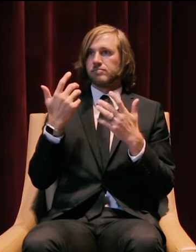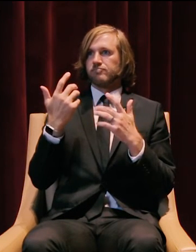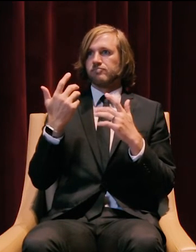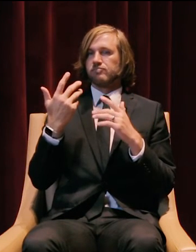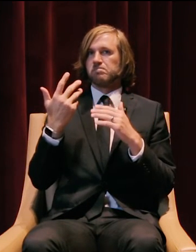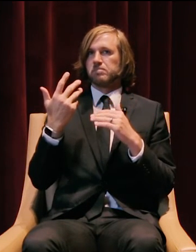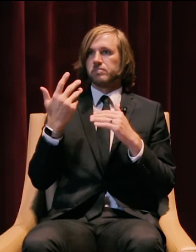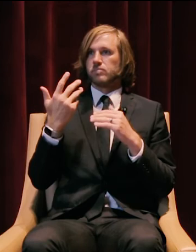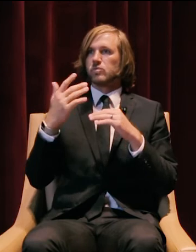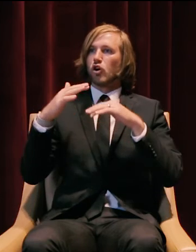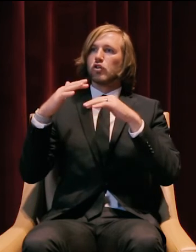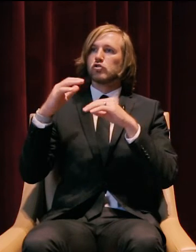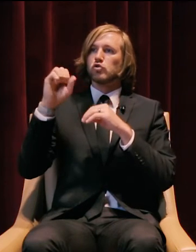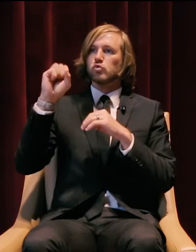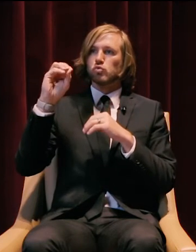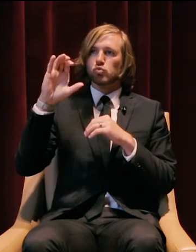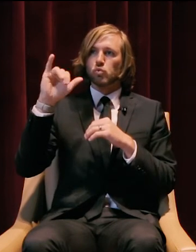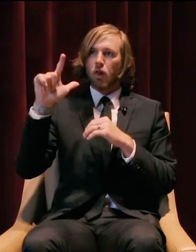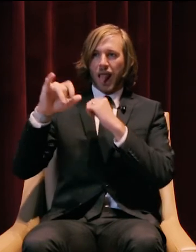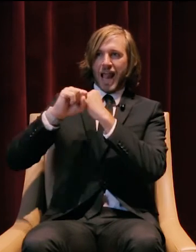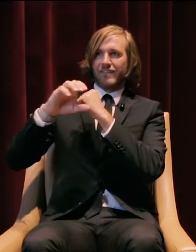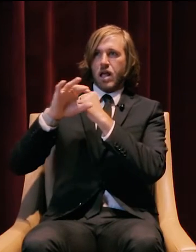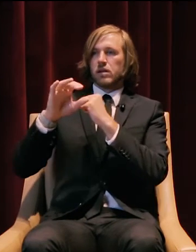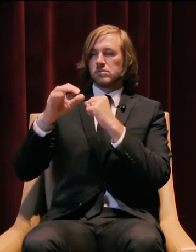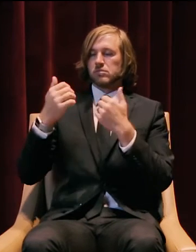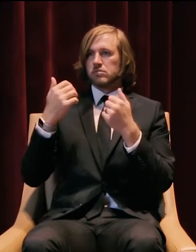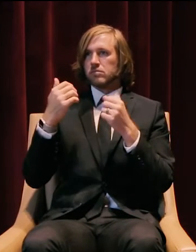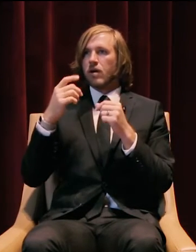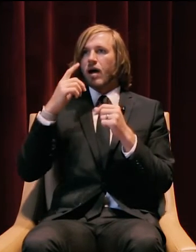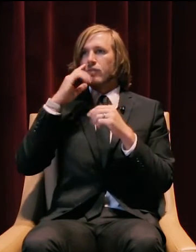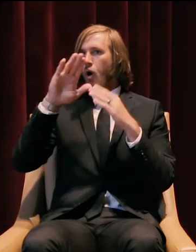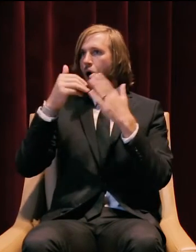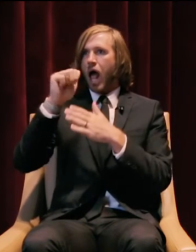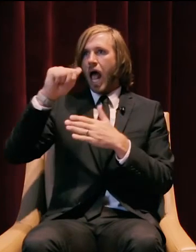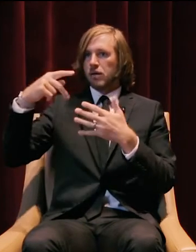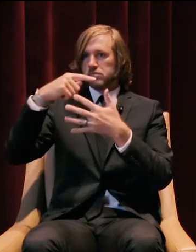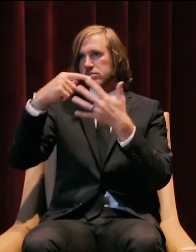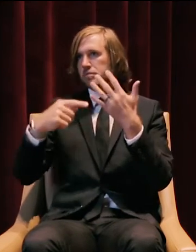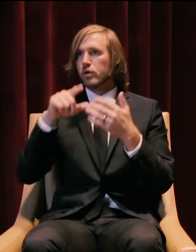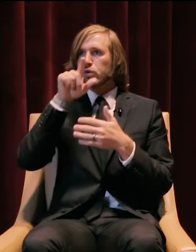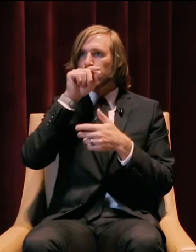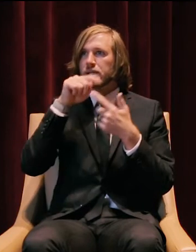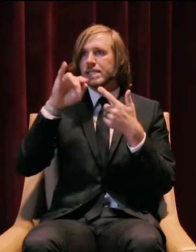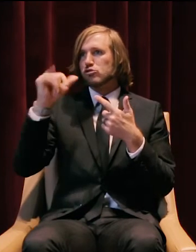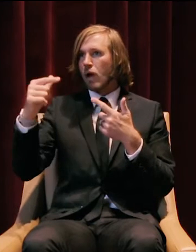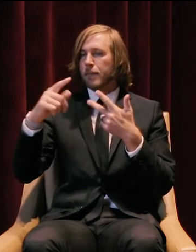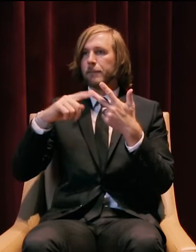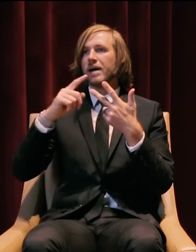social advertising campaign on all of the apps, the Twitter,